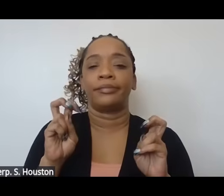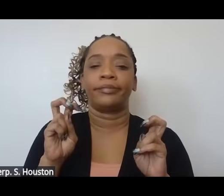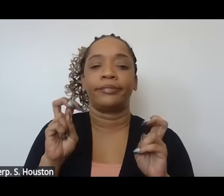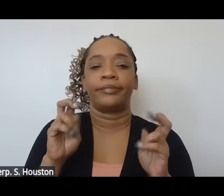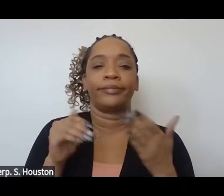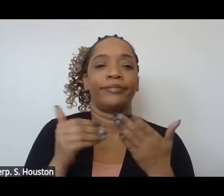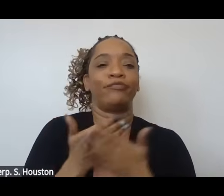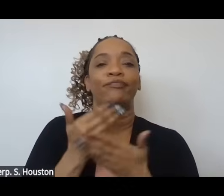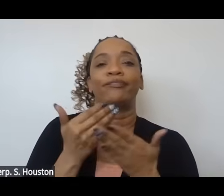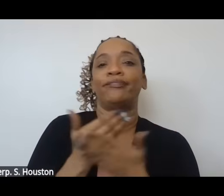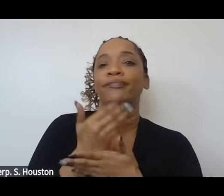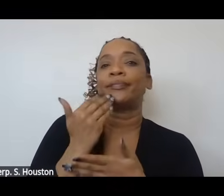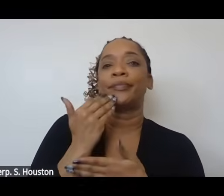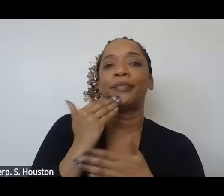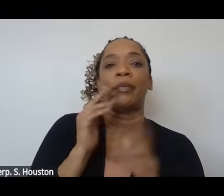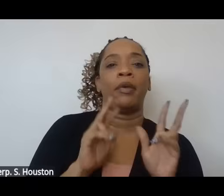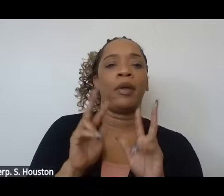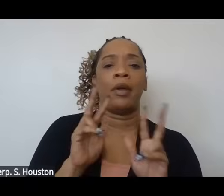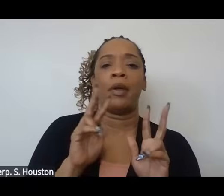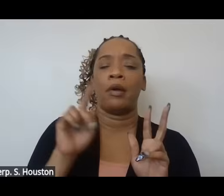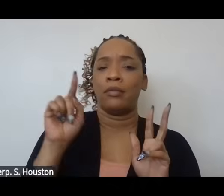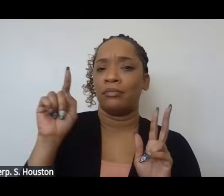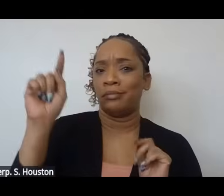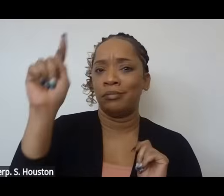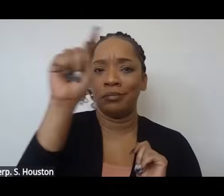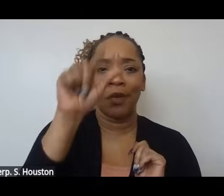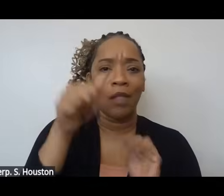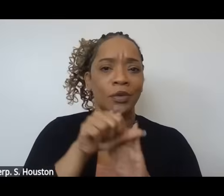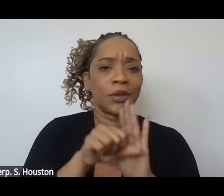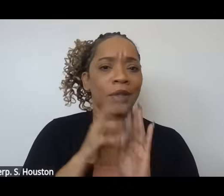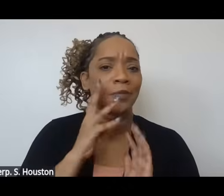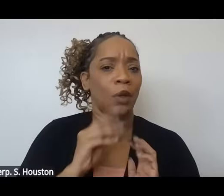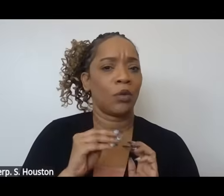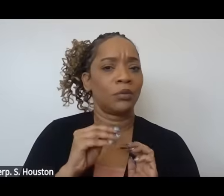it's a national issue. It is.